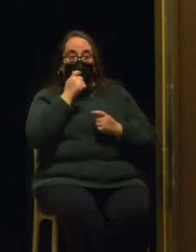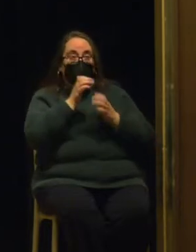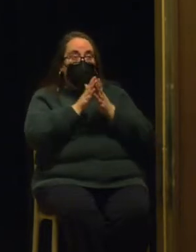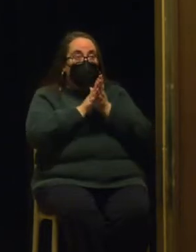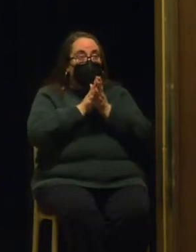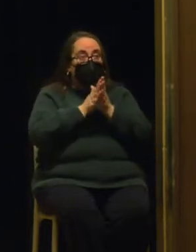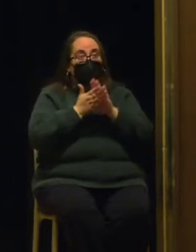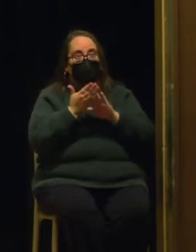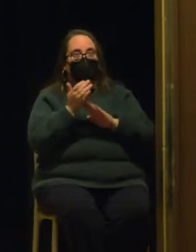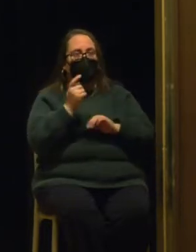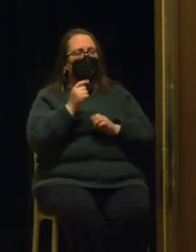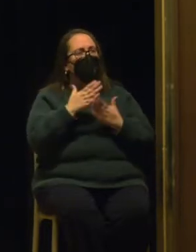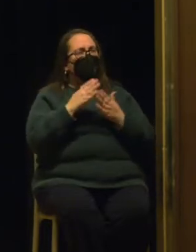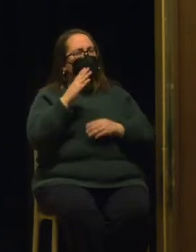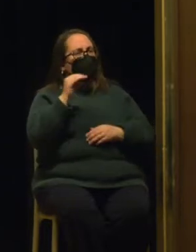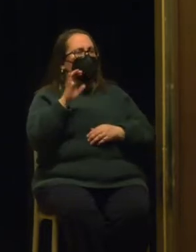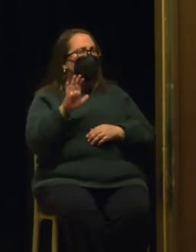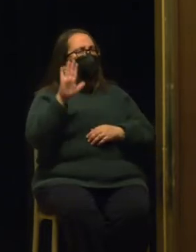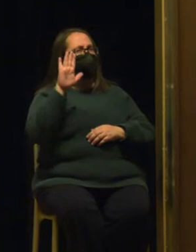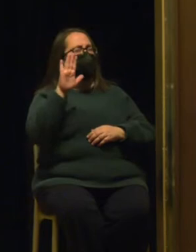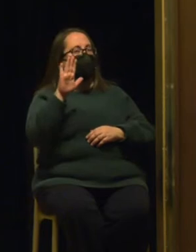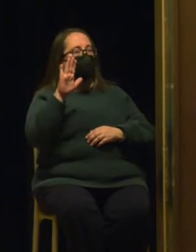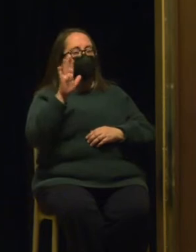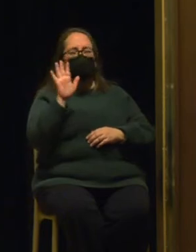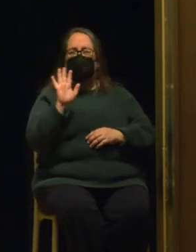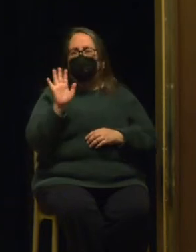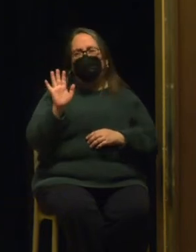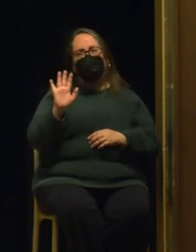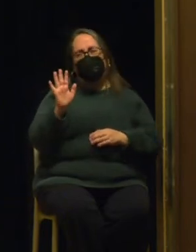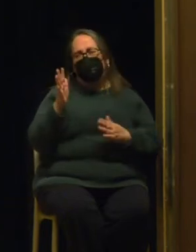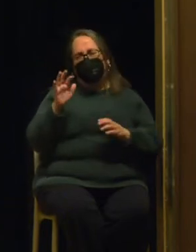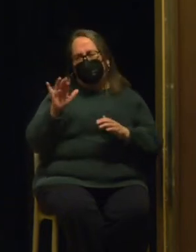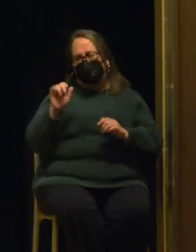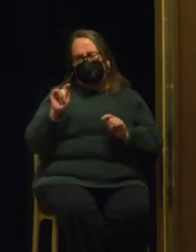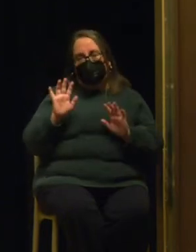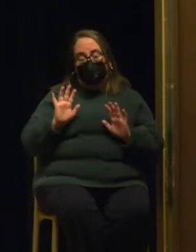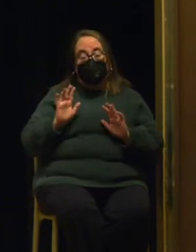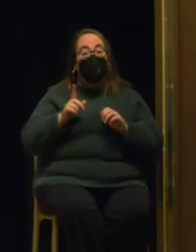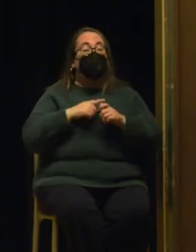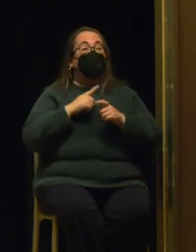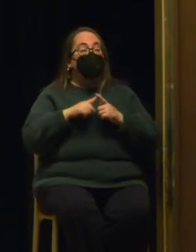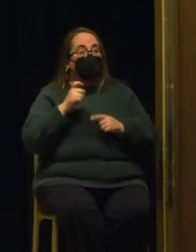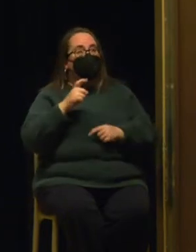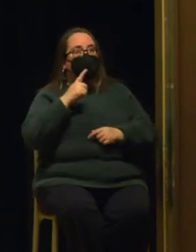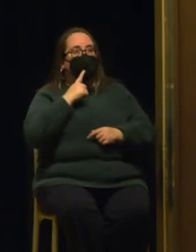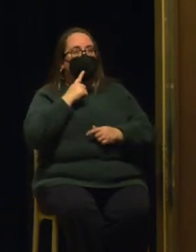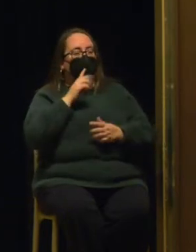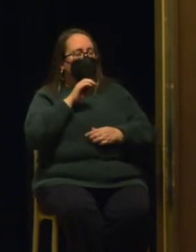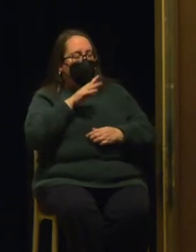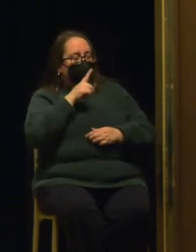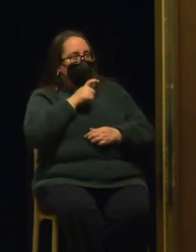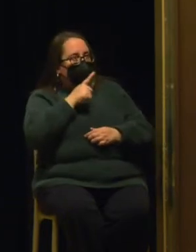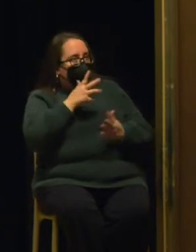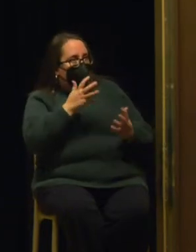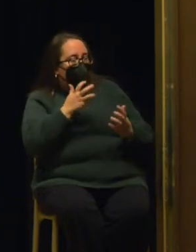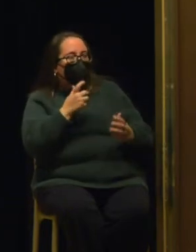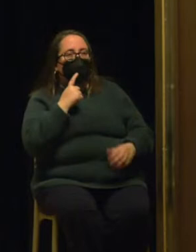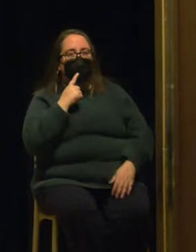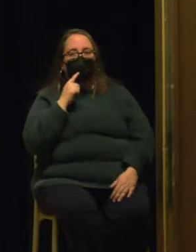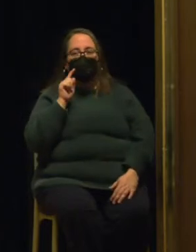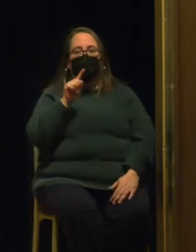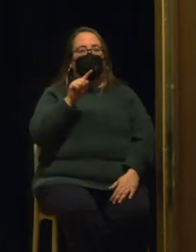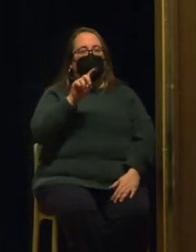And a couple of guys raised their hand. And he said, no, I don't want you to do it. No, no. And then someone finally said, Bob, who do you want to do it? And he said,